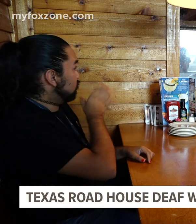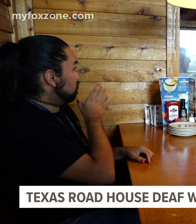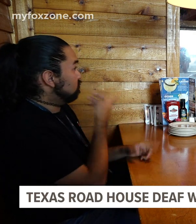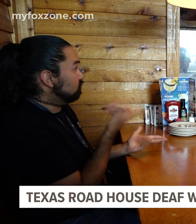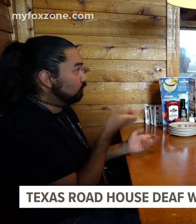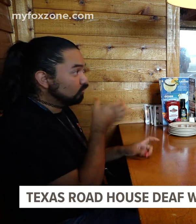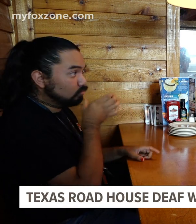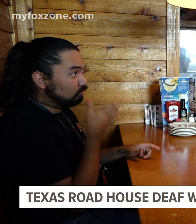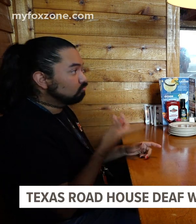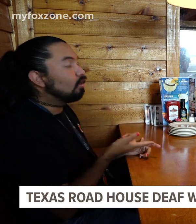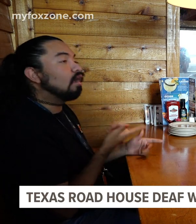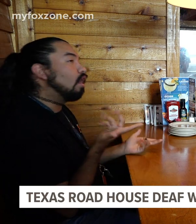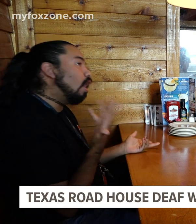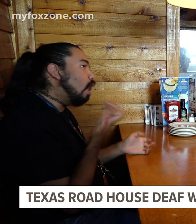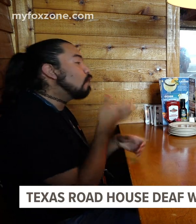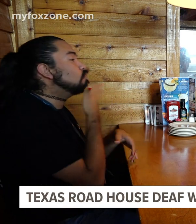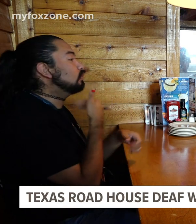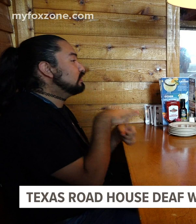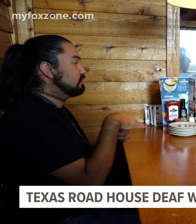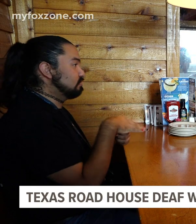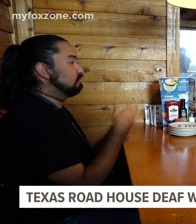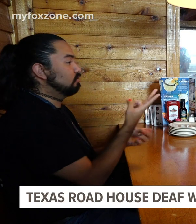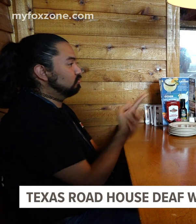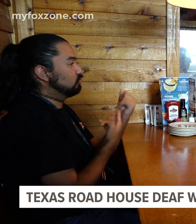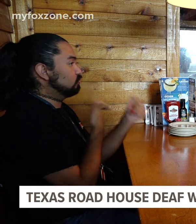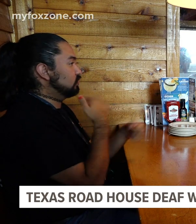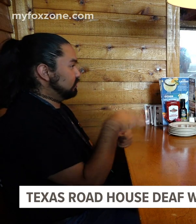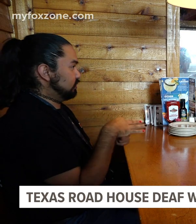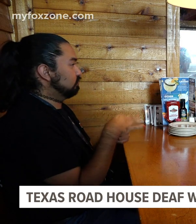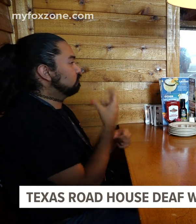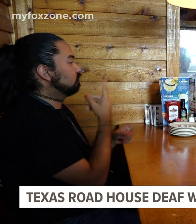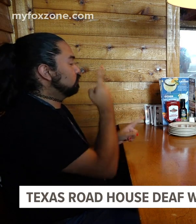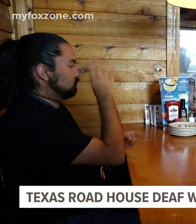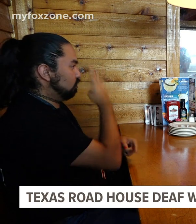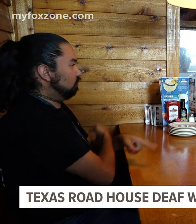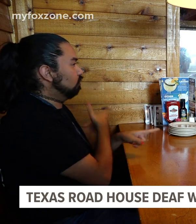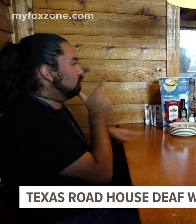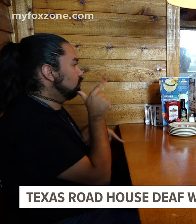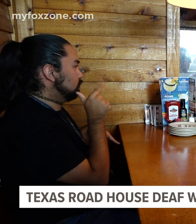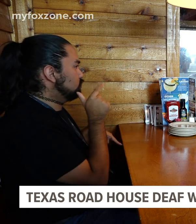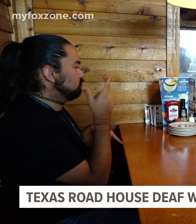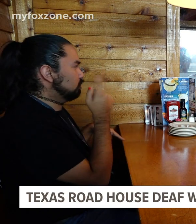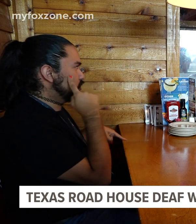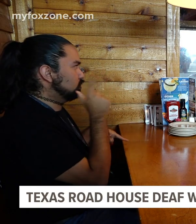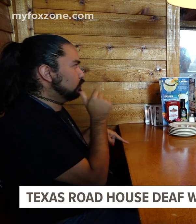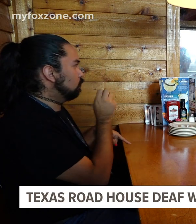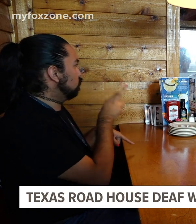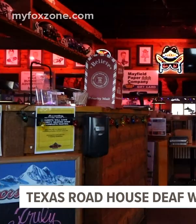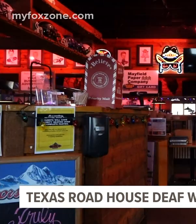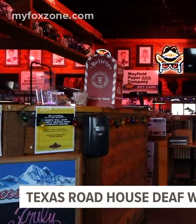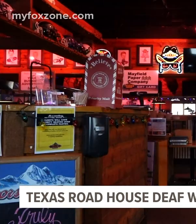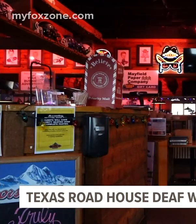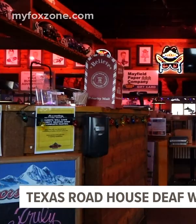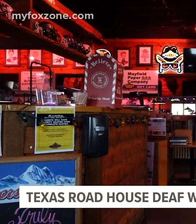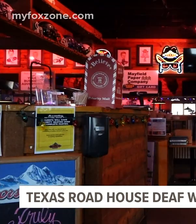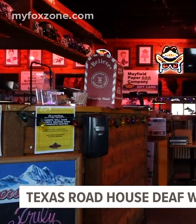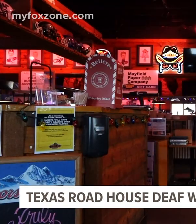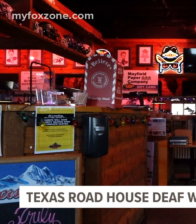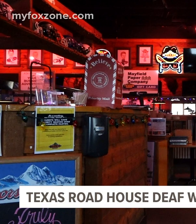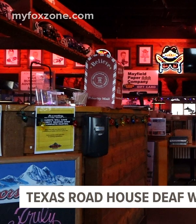And I signed to her what would she like to drink. And she, she said, sweet tea. Briseño has had several